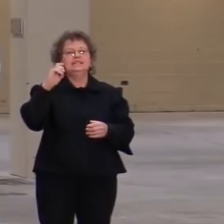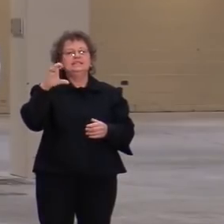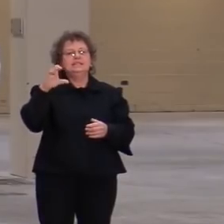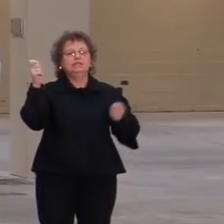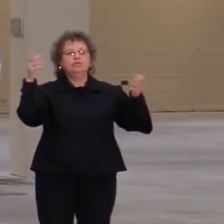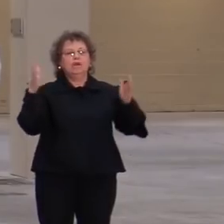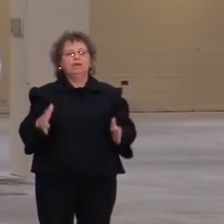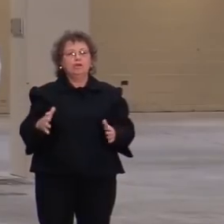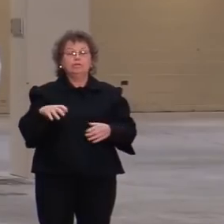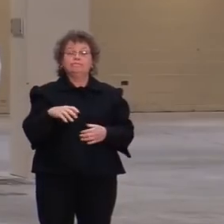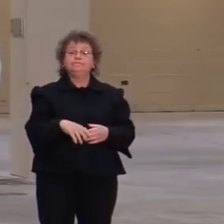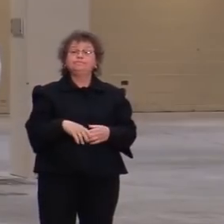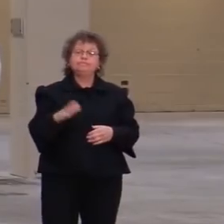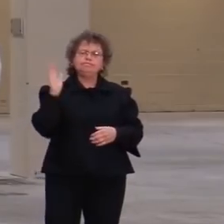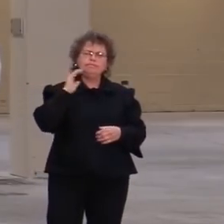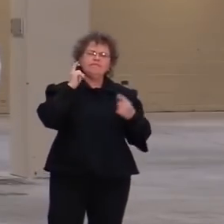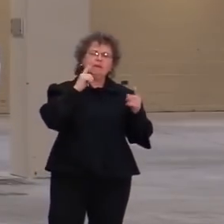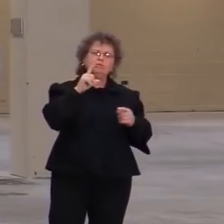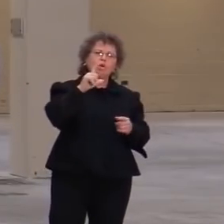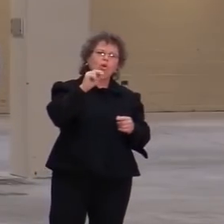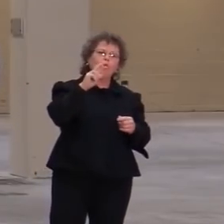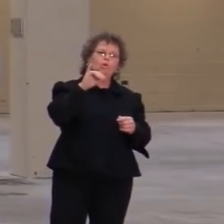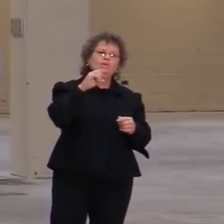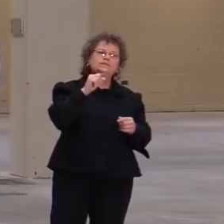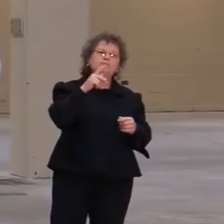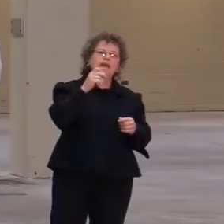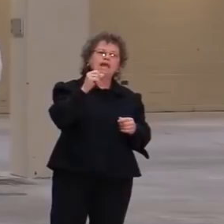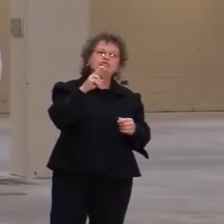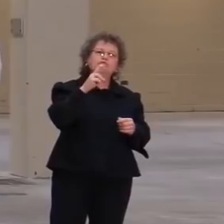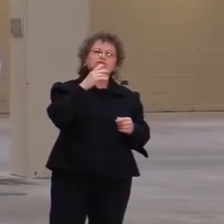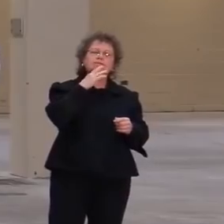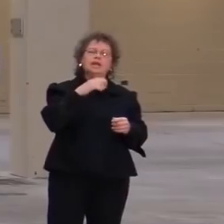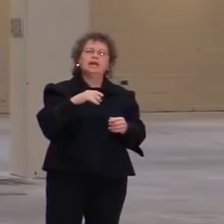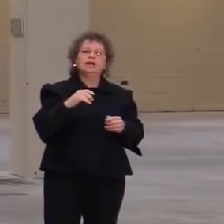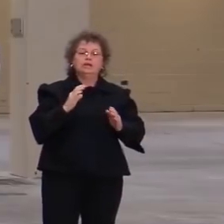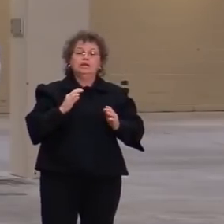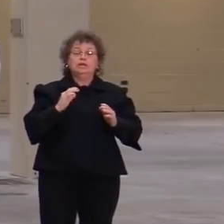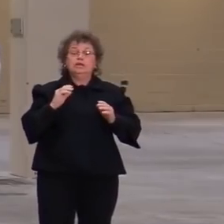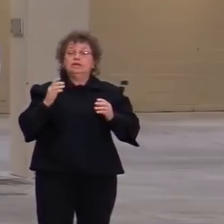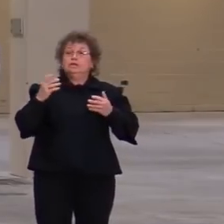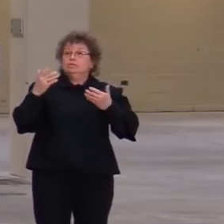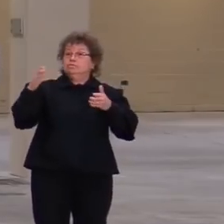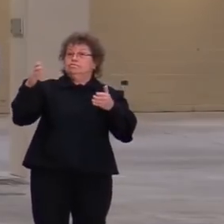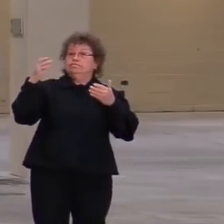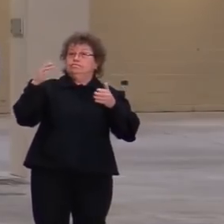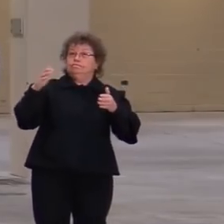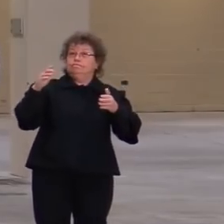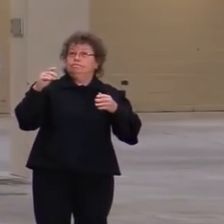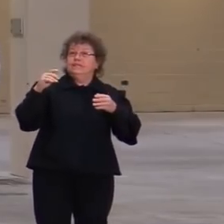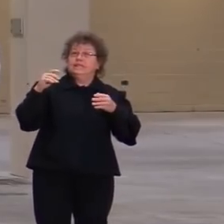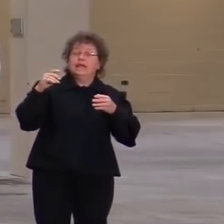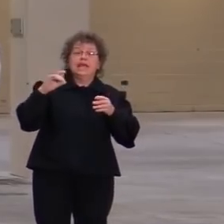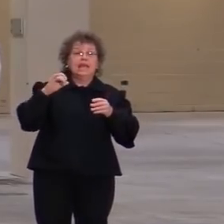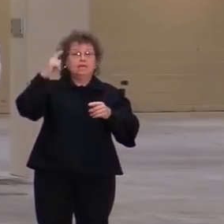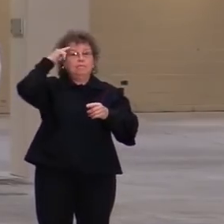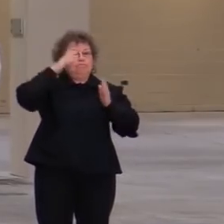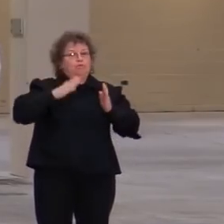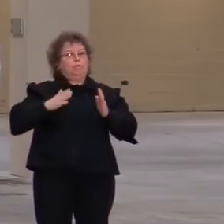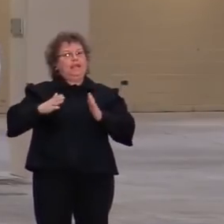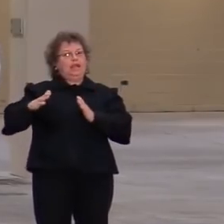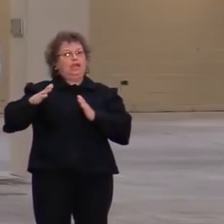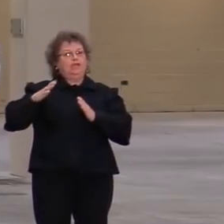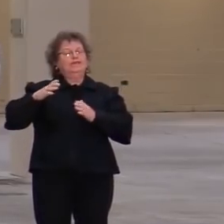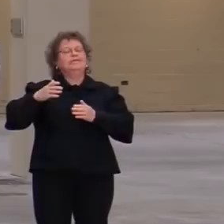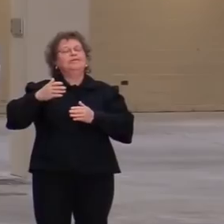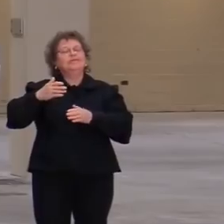Pasteur famously said, "The chance favors the prepared mind." Well, Dr. Walensky's mind was prepared at